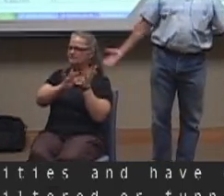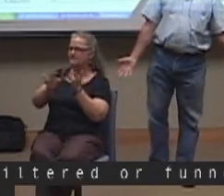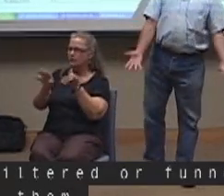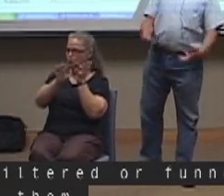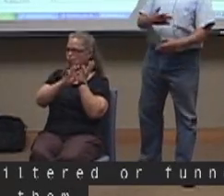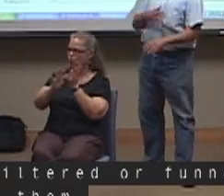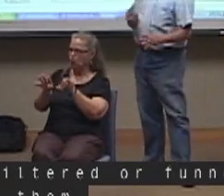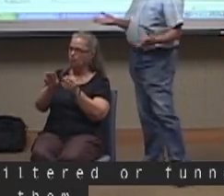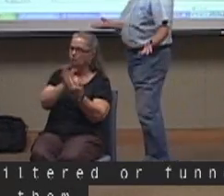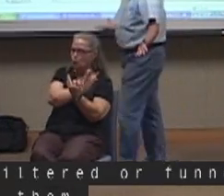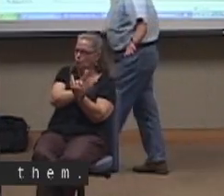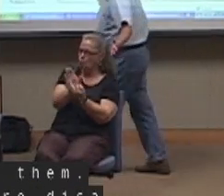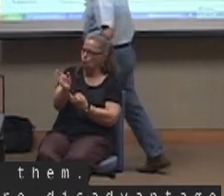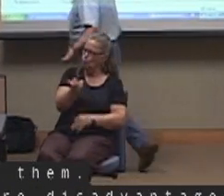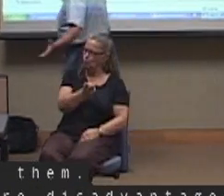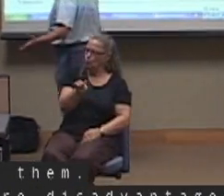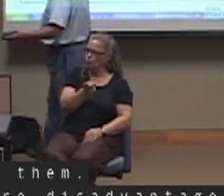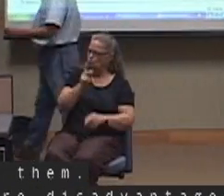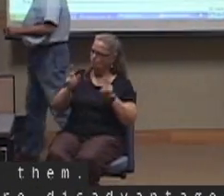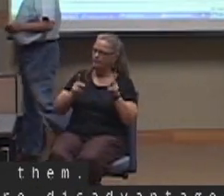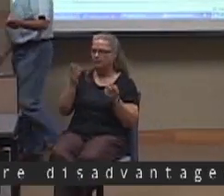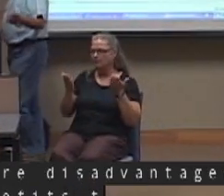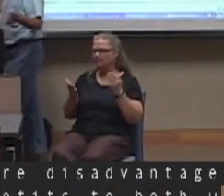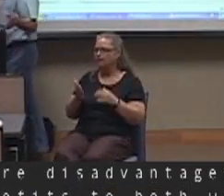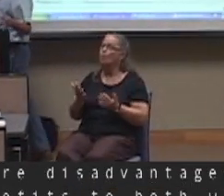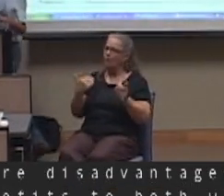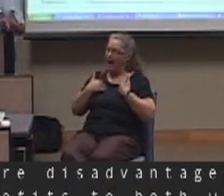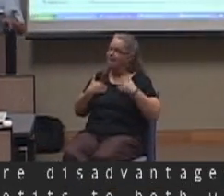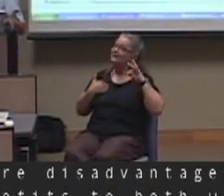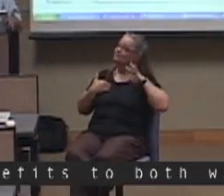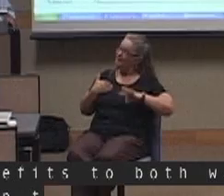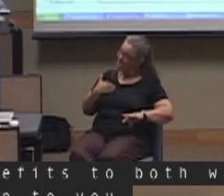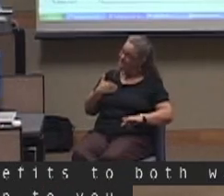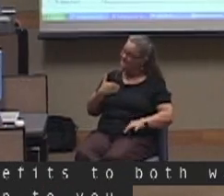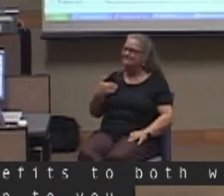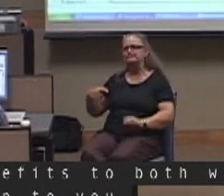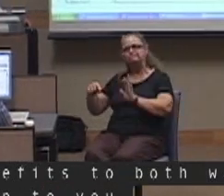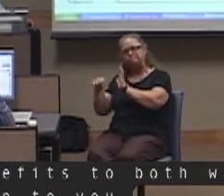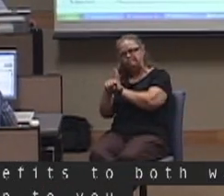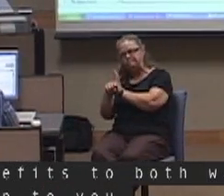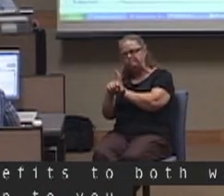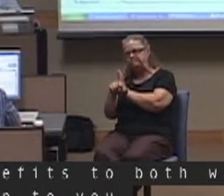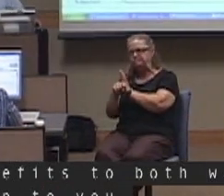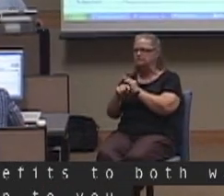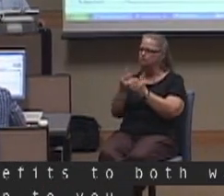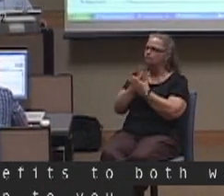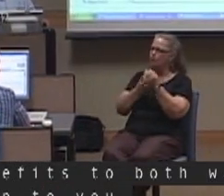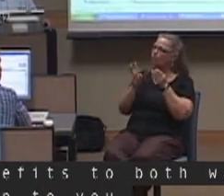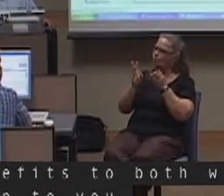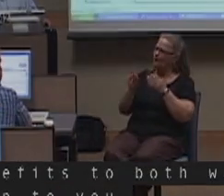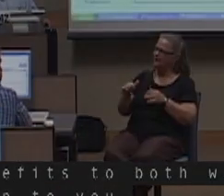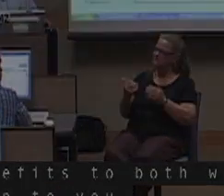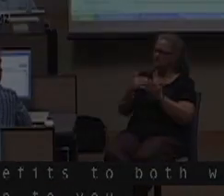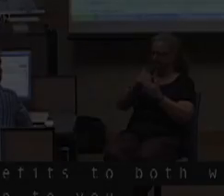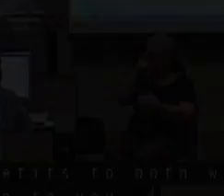funnel through them? There are disadvantages and benefits to both ways. Again, up to you.